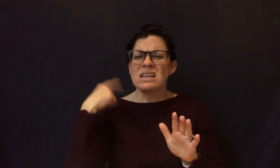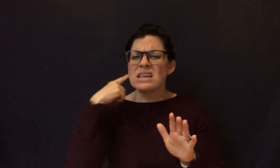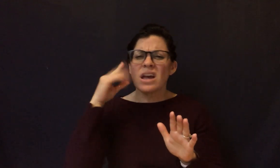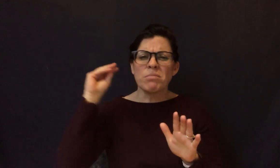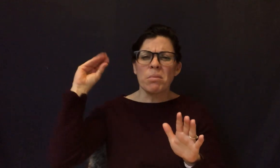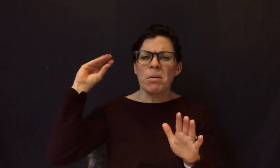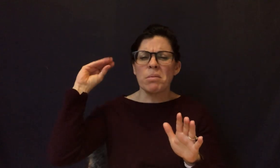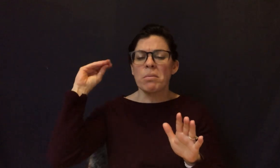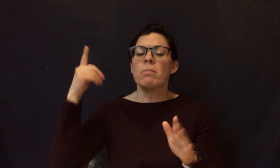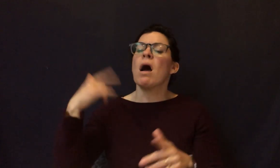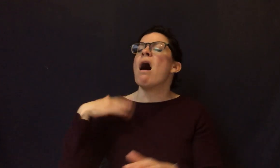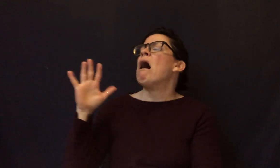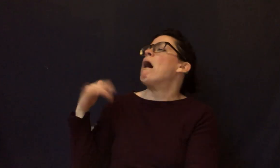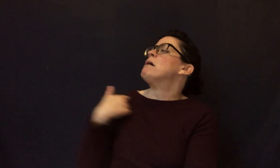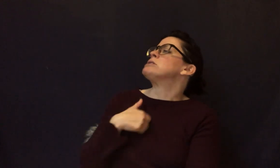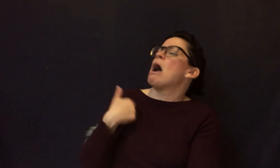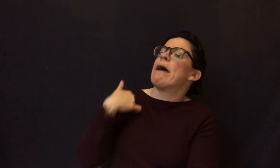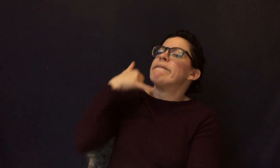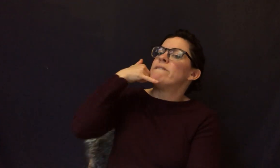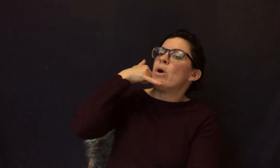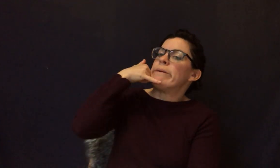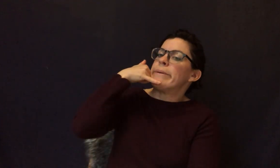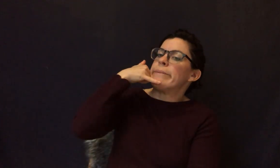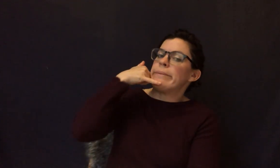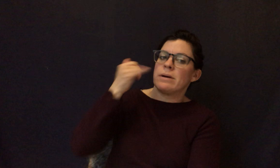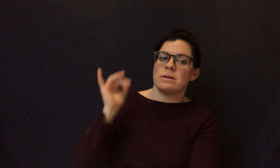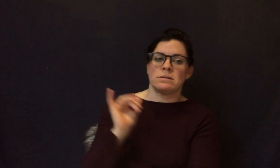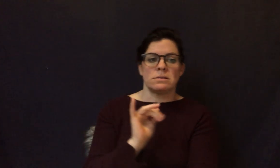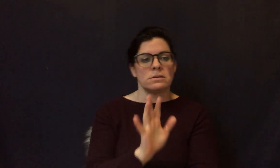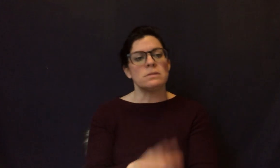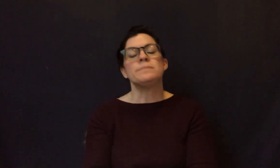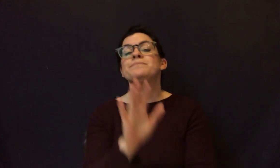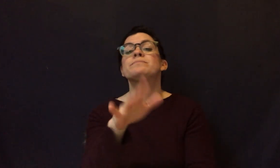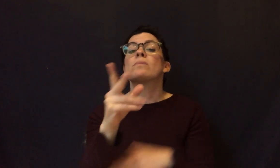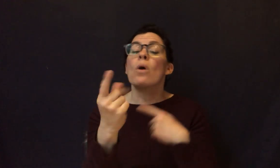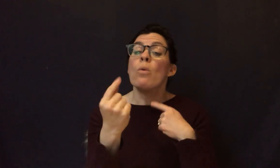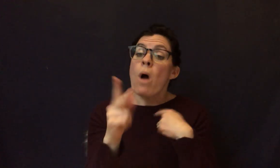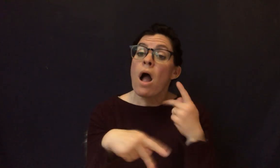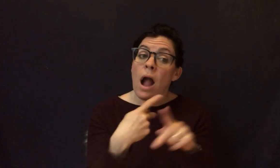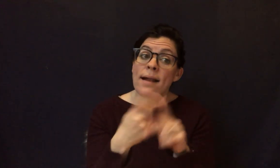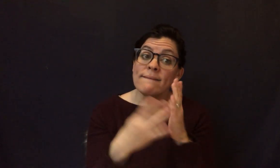What kind of grease? Oil. Okay, what kind of oil?